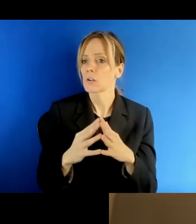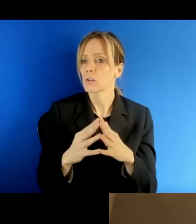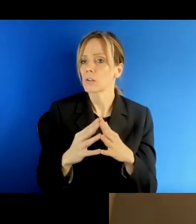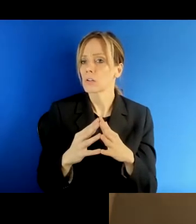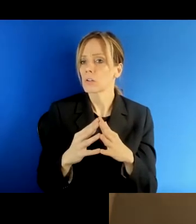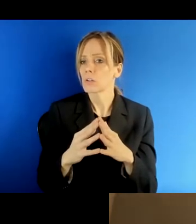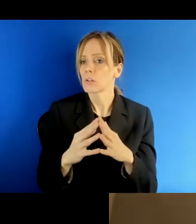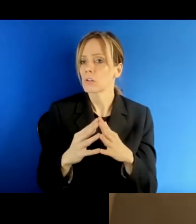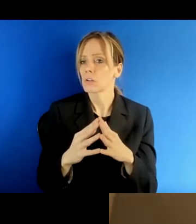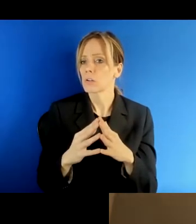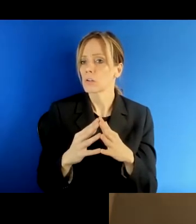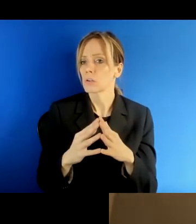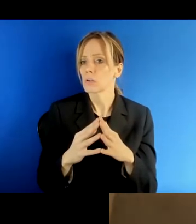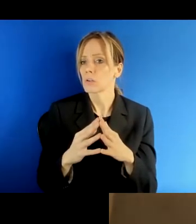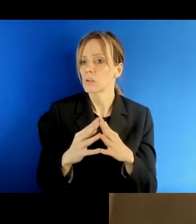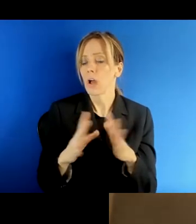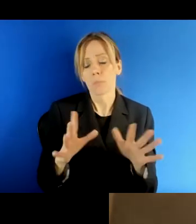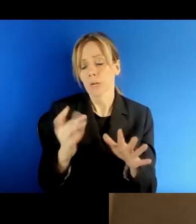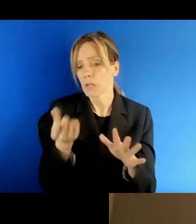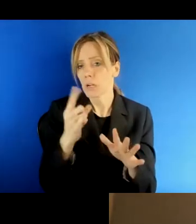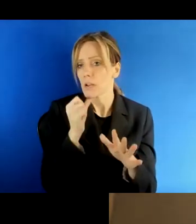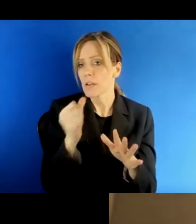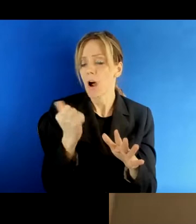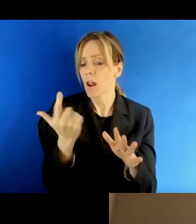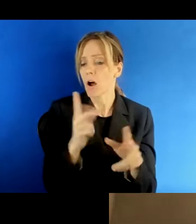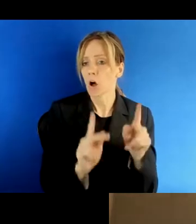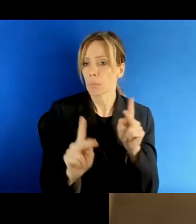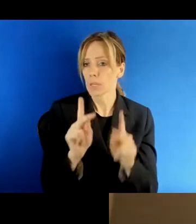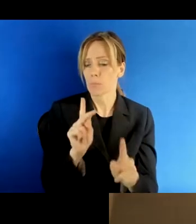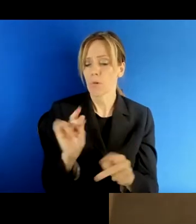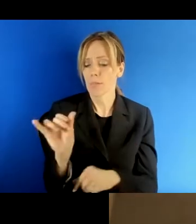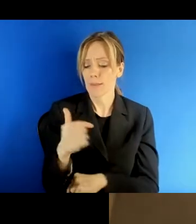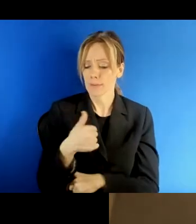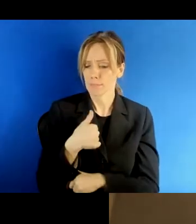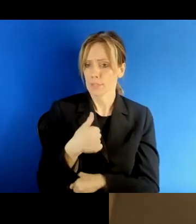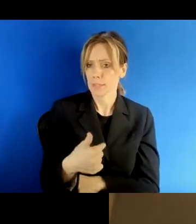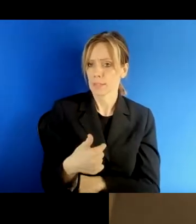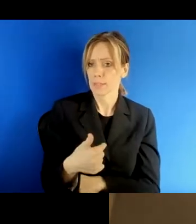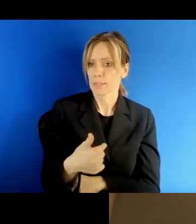people like me tend to shy away from